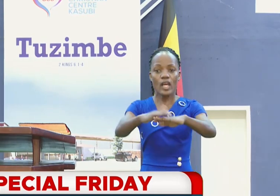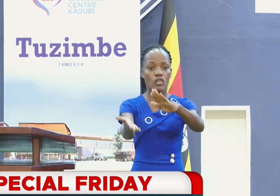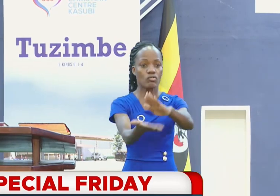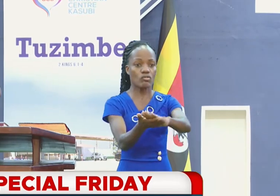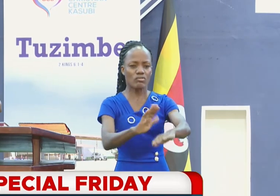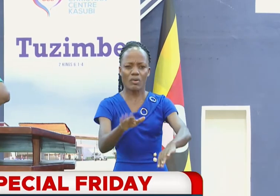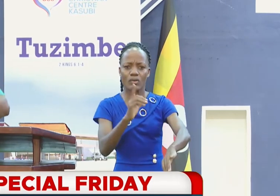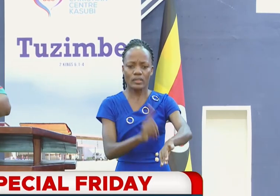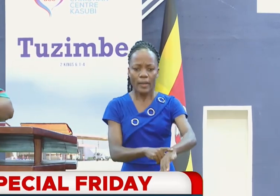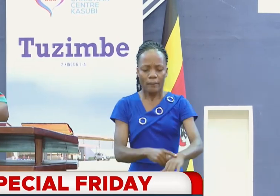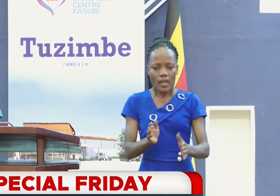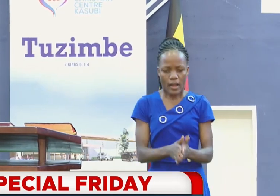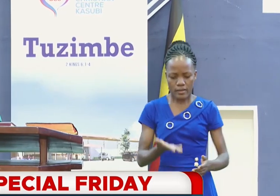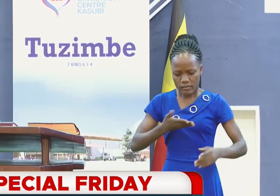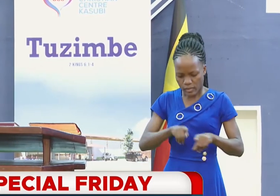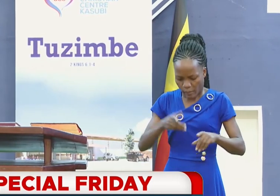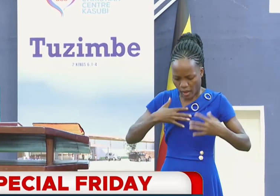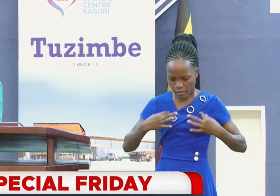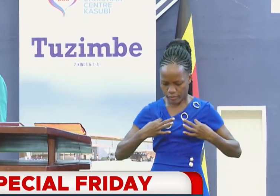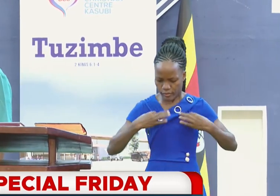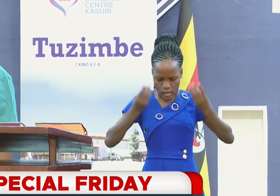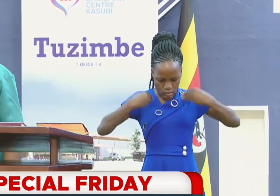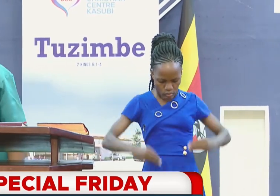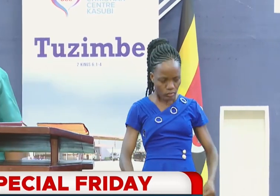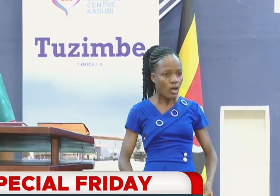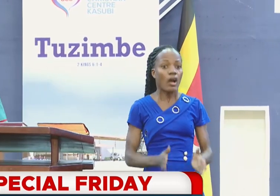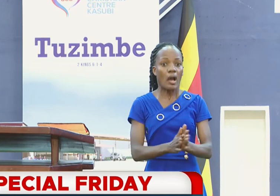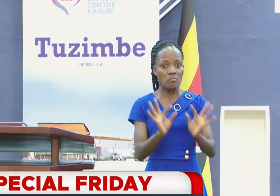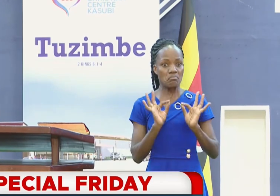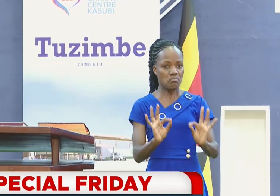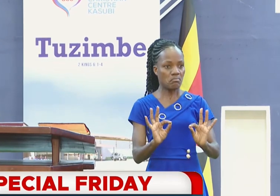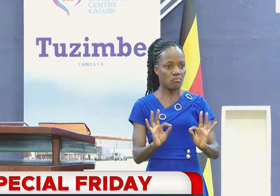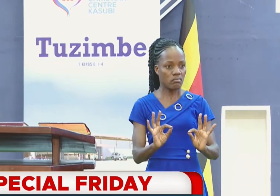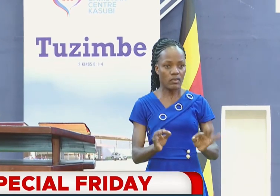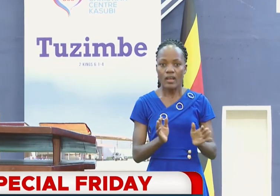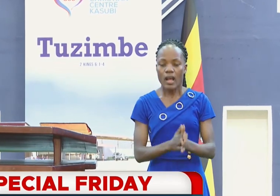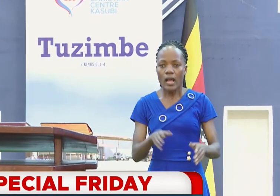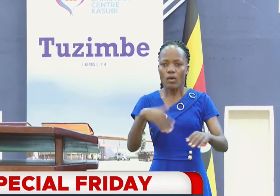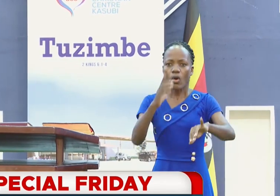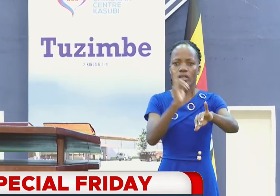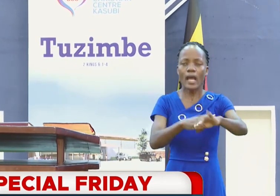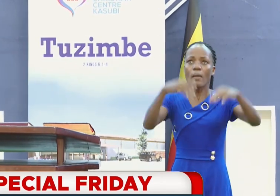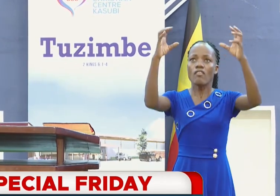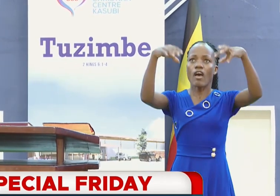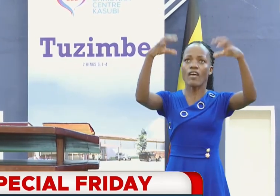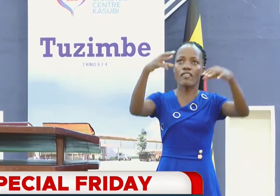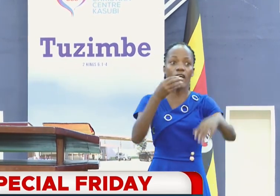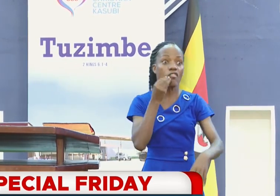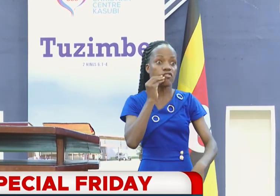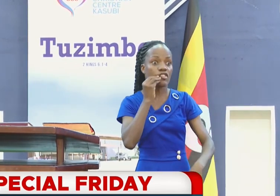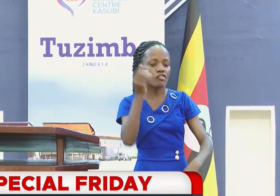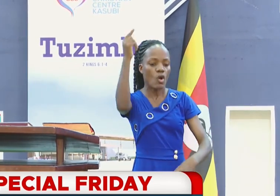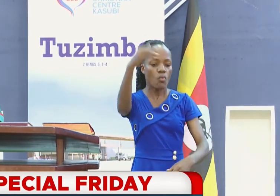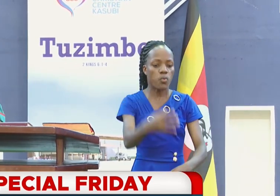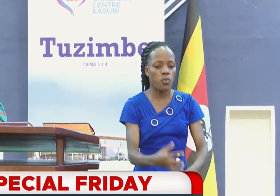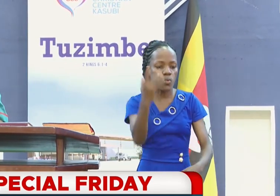shoes. They had dresses that were fitting them. That food would descend